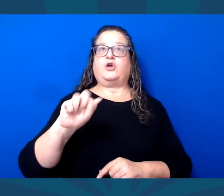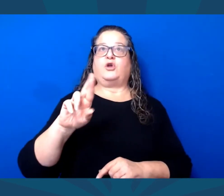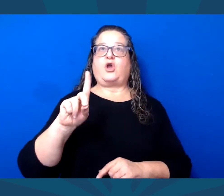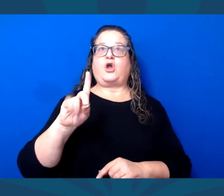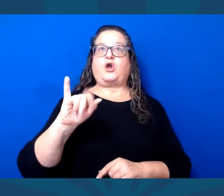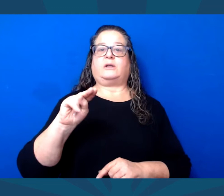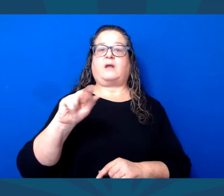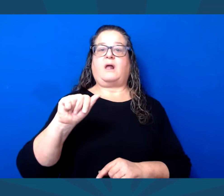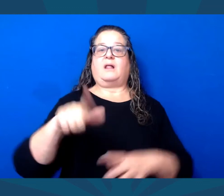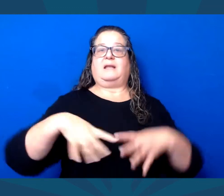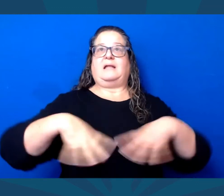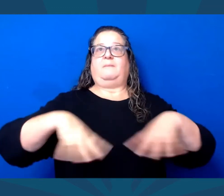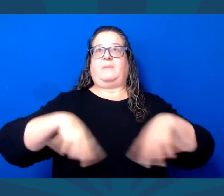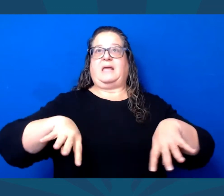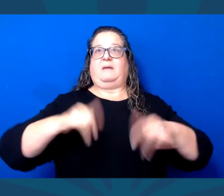linebacker,